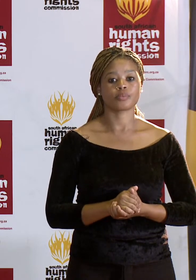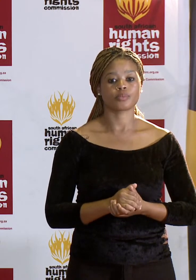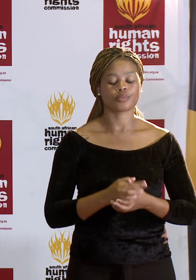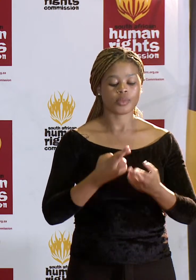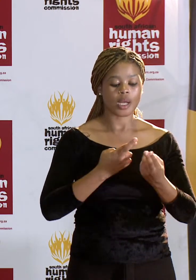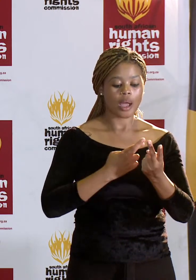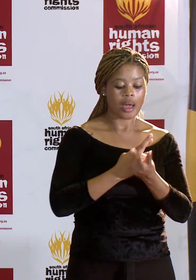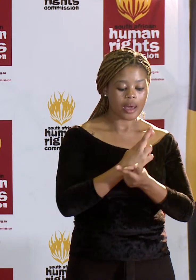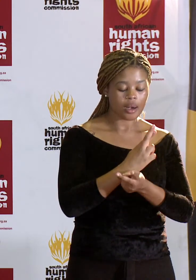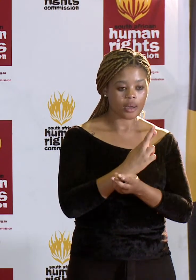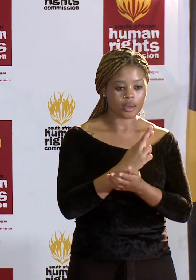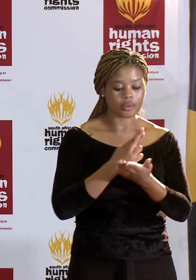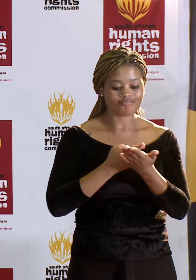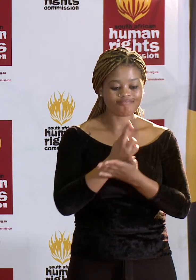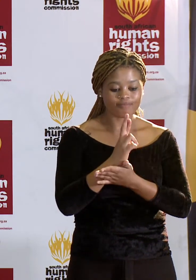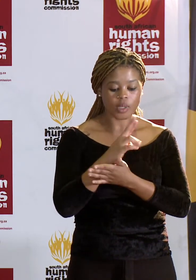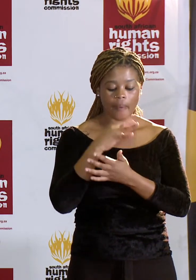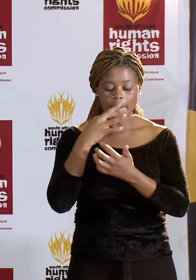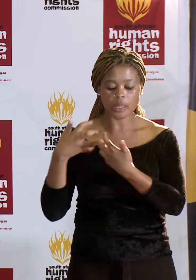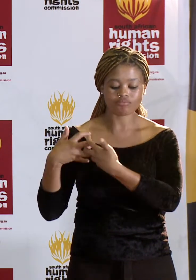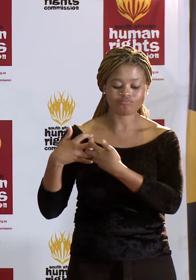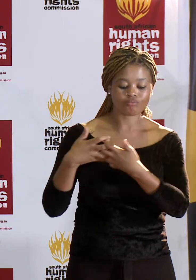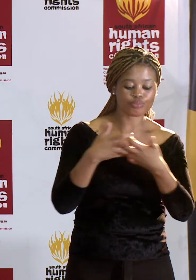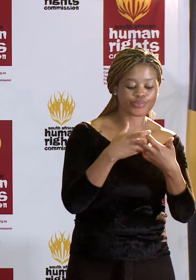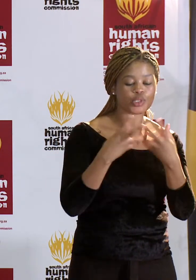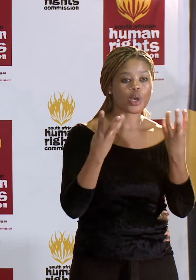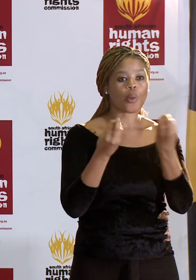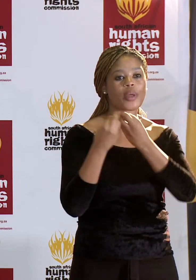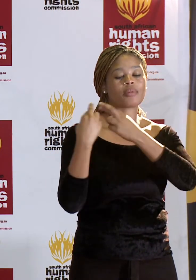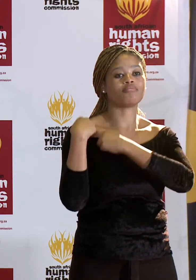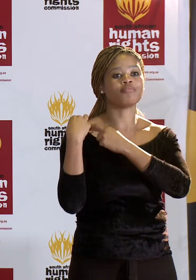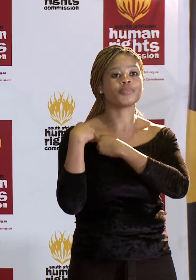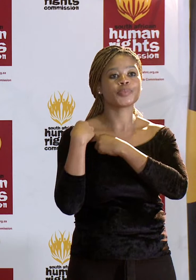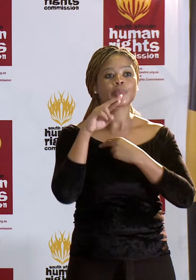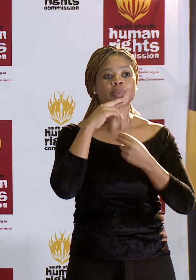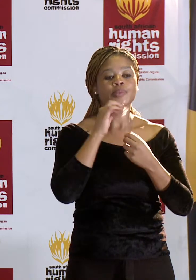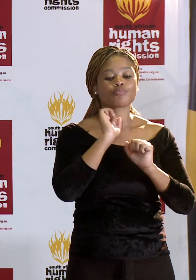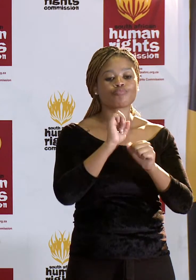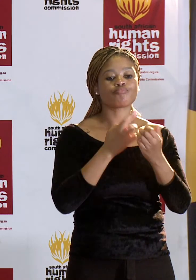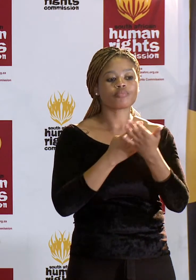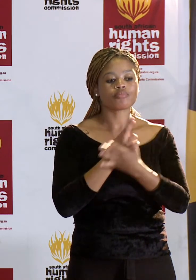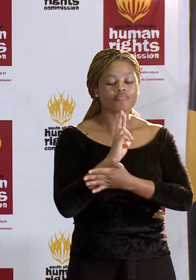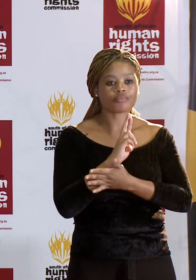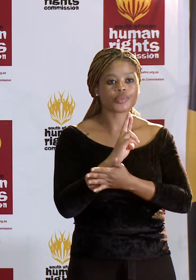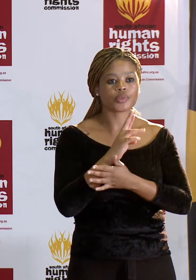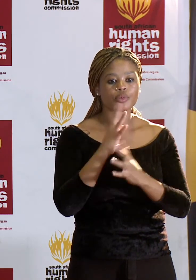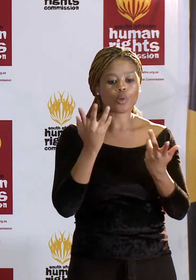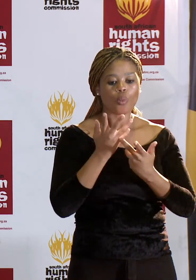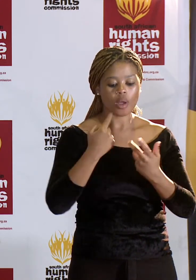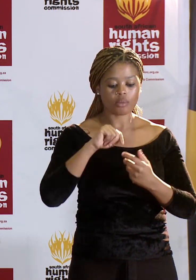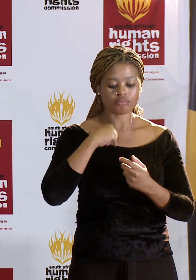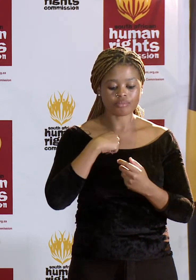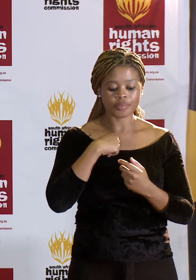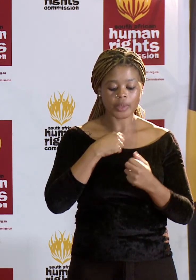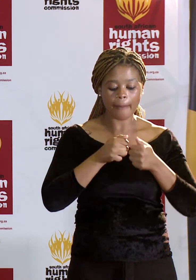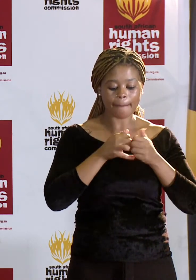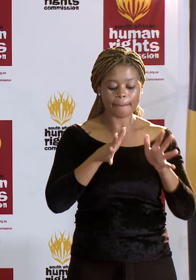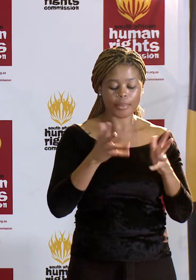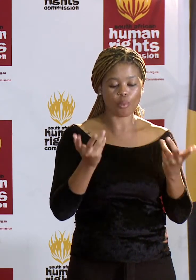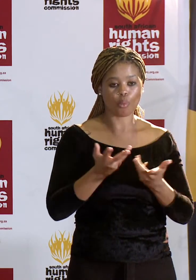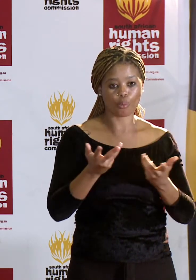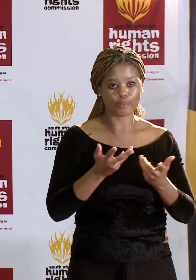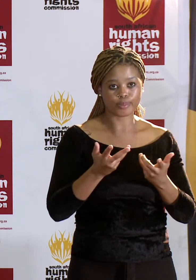Rights go with responsibilities. Your right extends to where my right